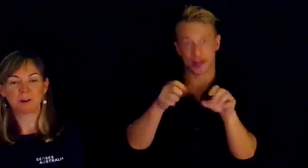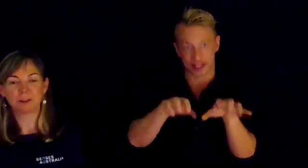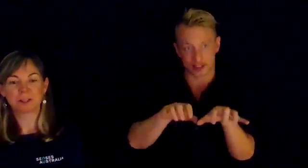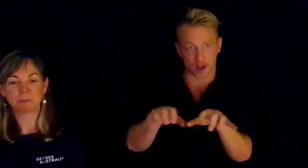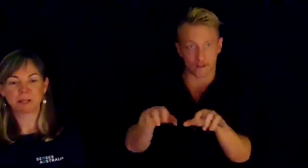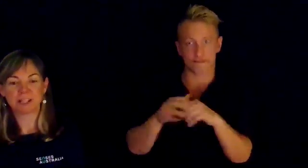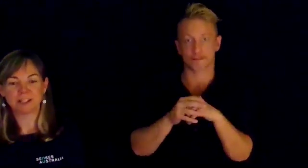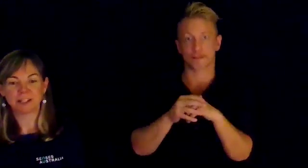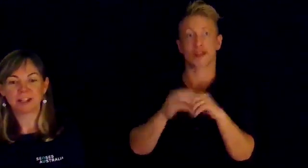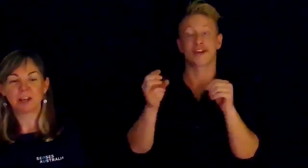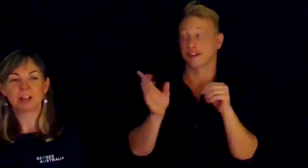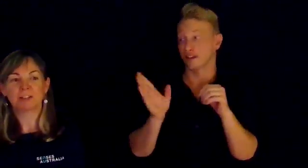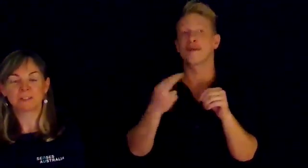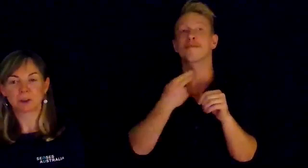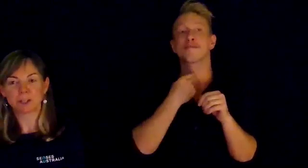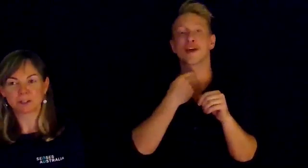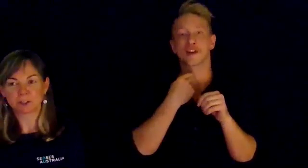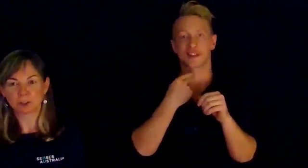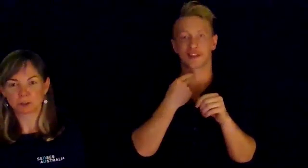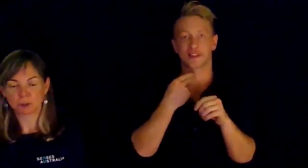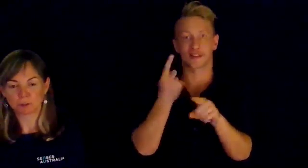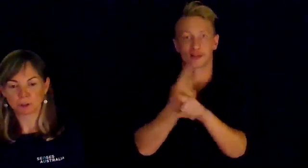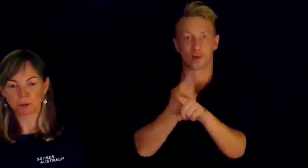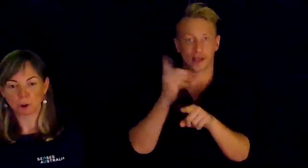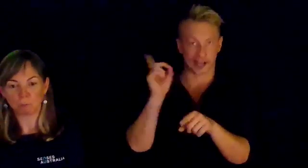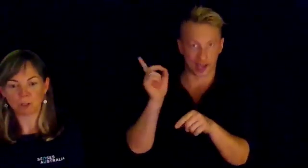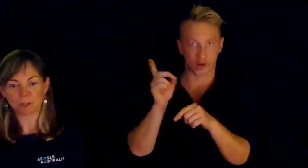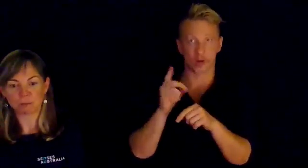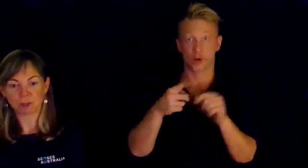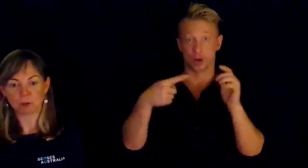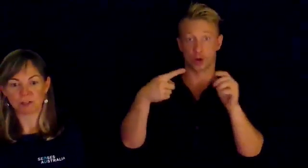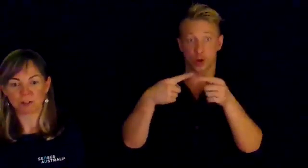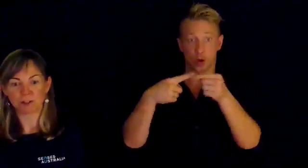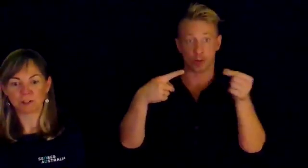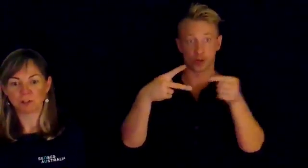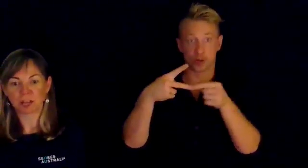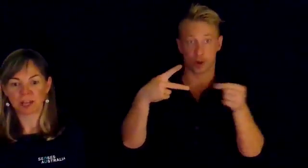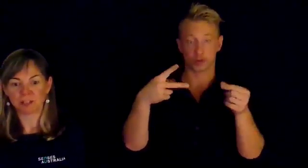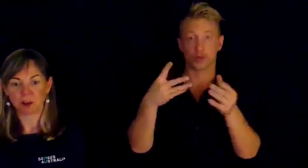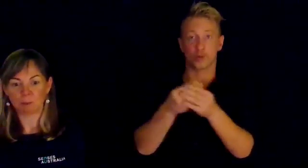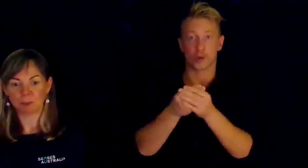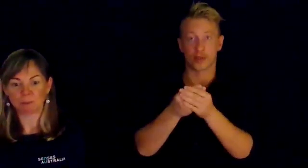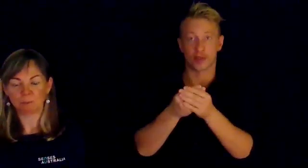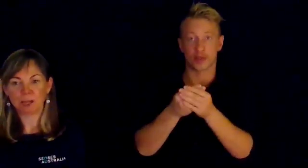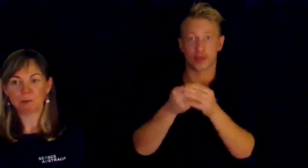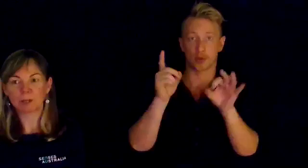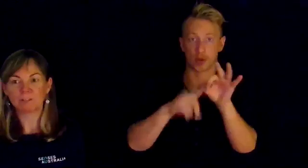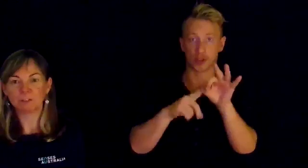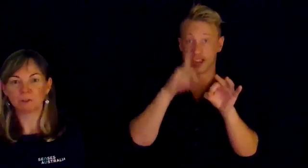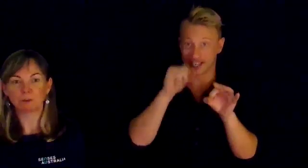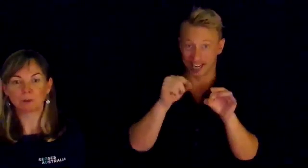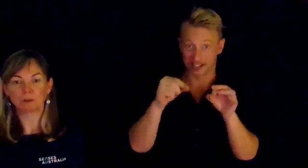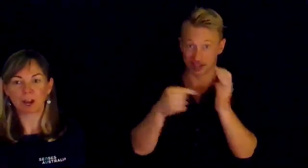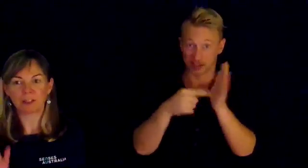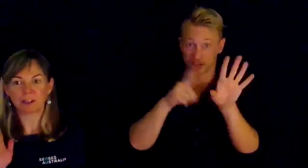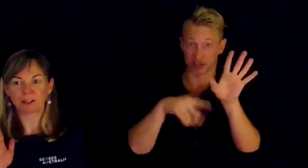It's Meredith speaking. So there's 2 options with questions. You can type them, but